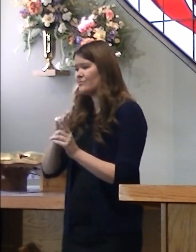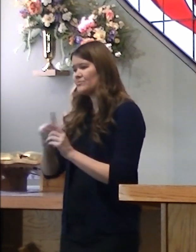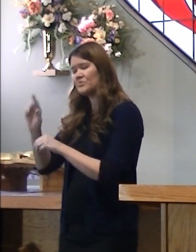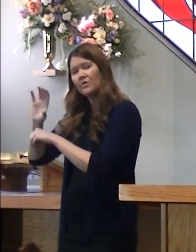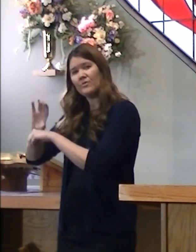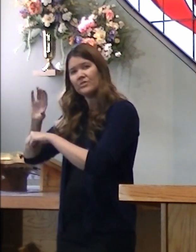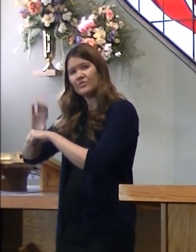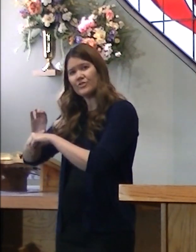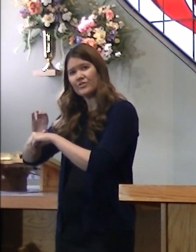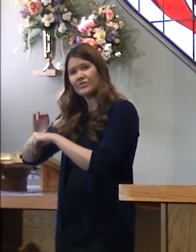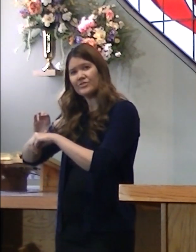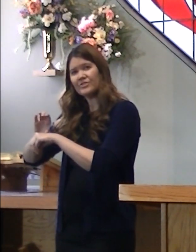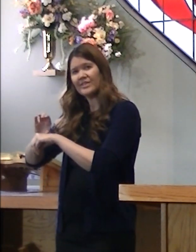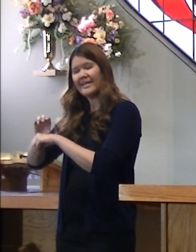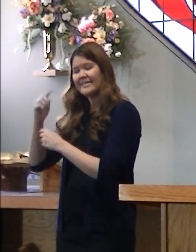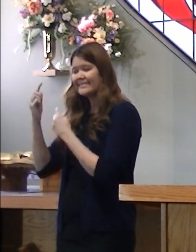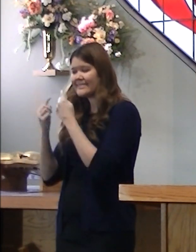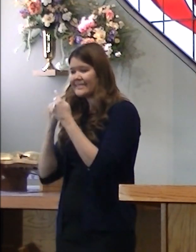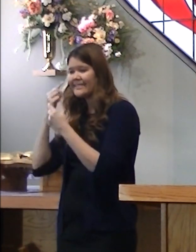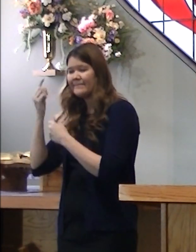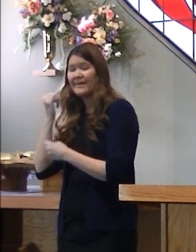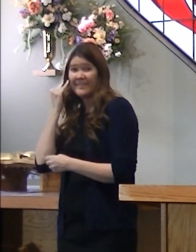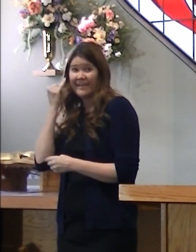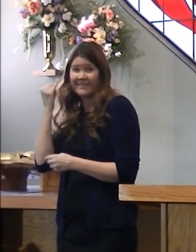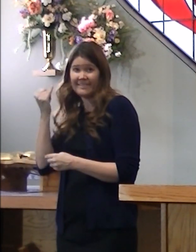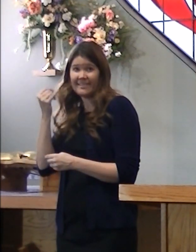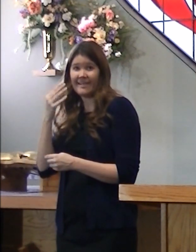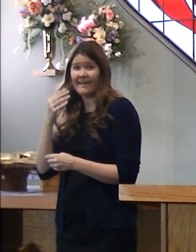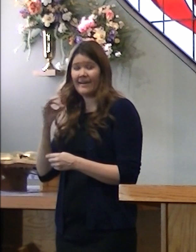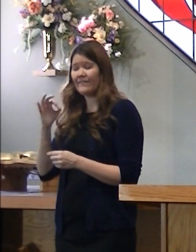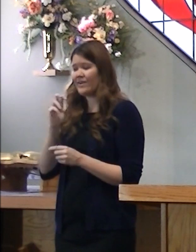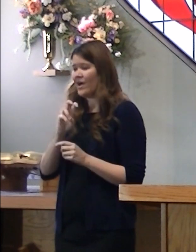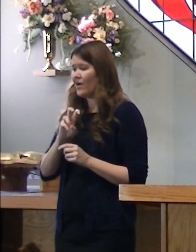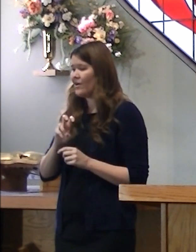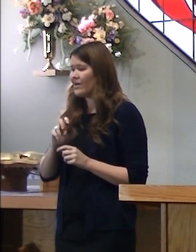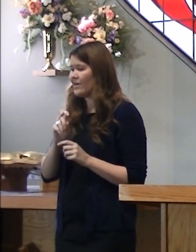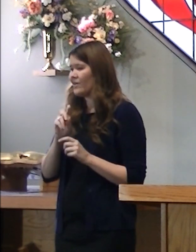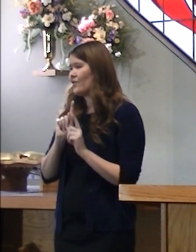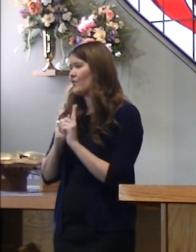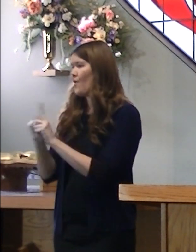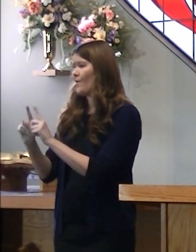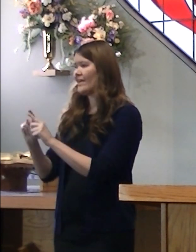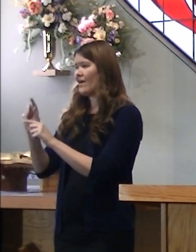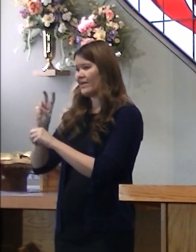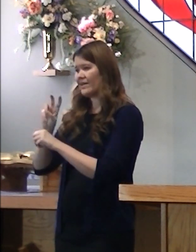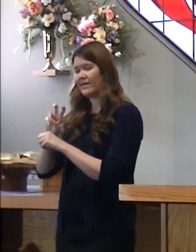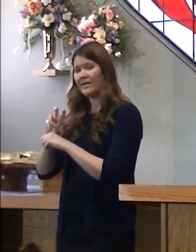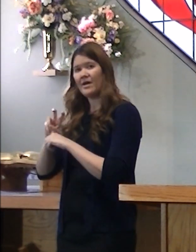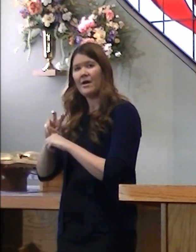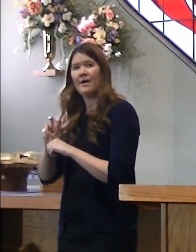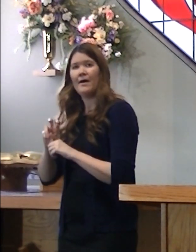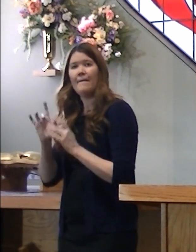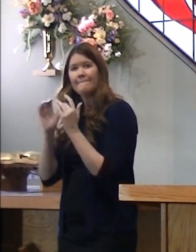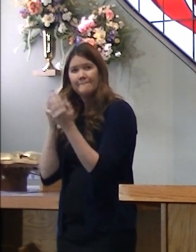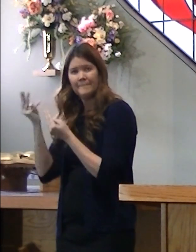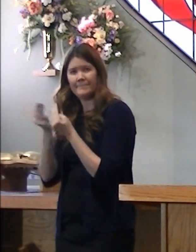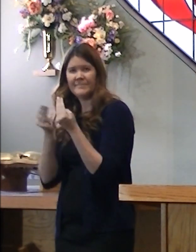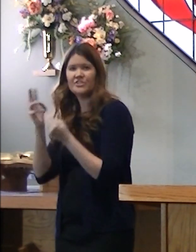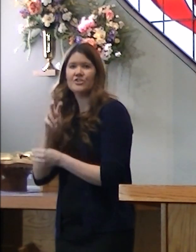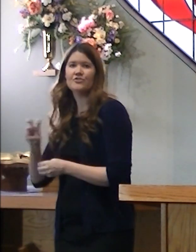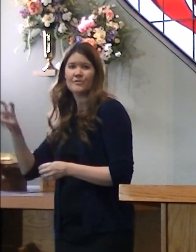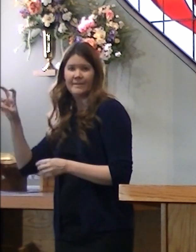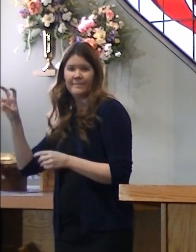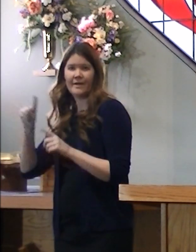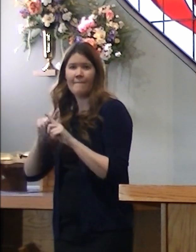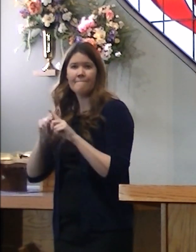church and to think about the idea of going on an overseas mission trip. But